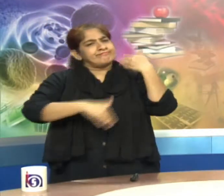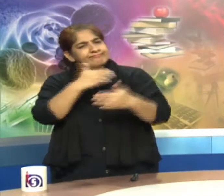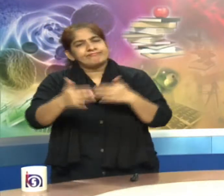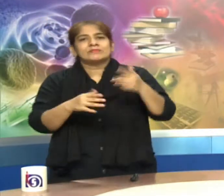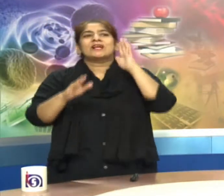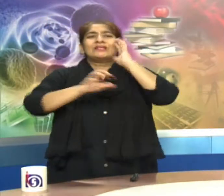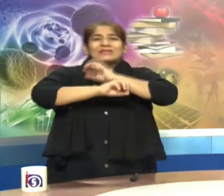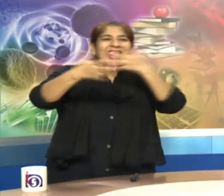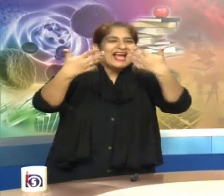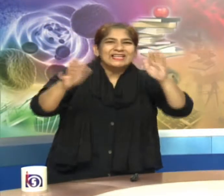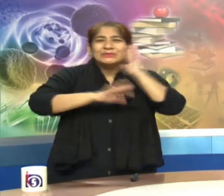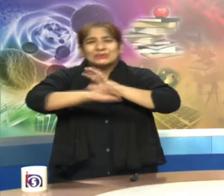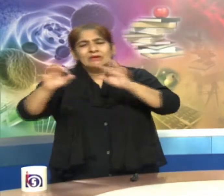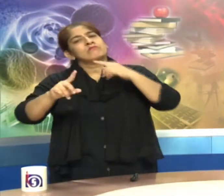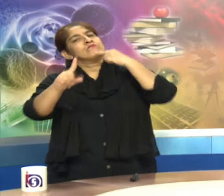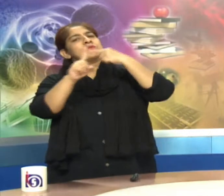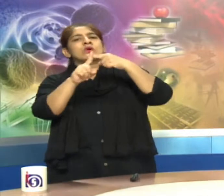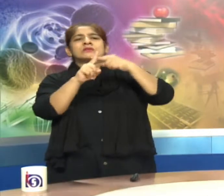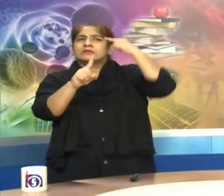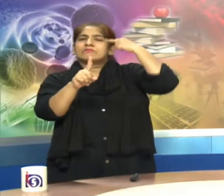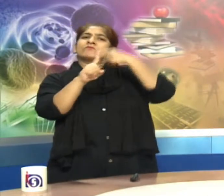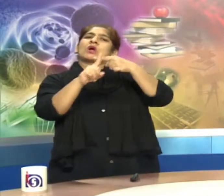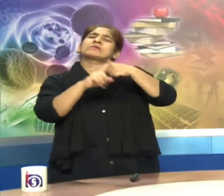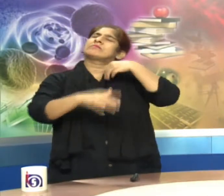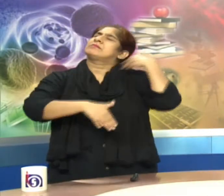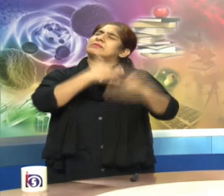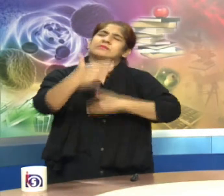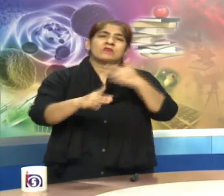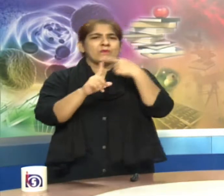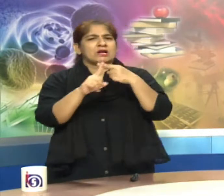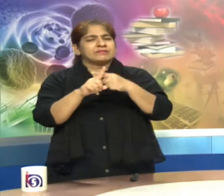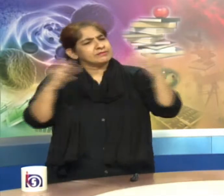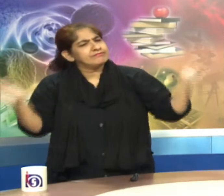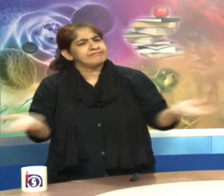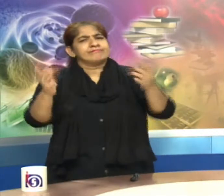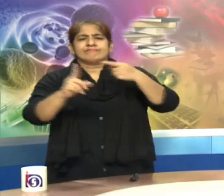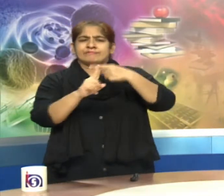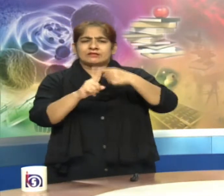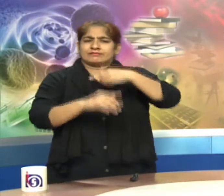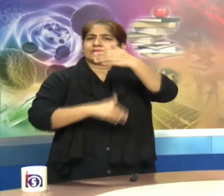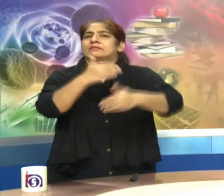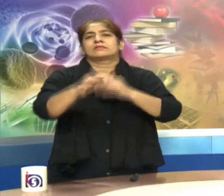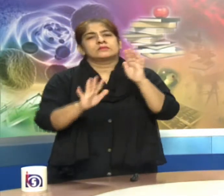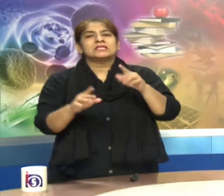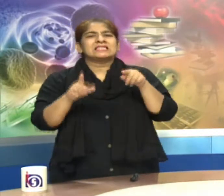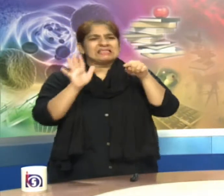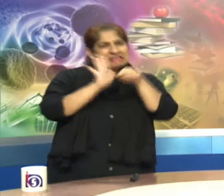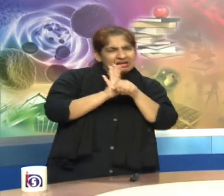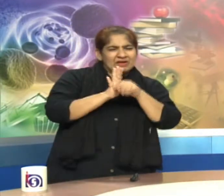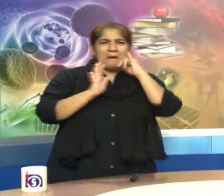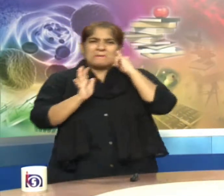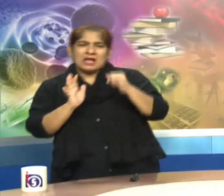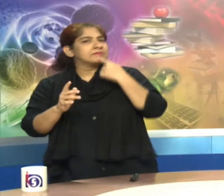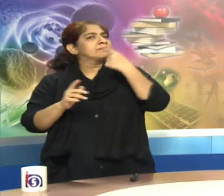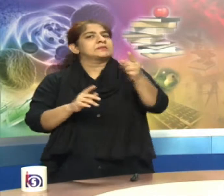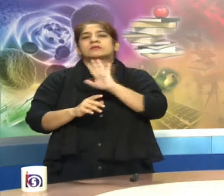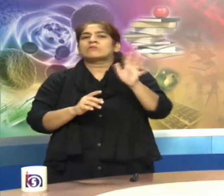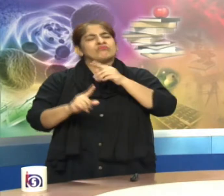first point is about the goals. What is the difference among these both two on the basis of